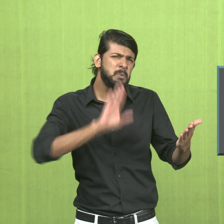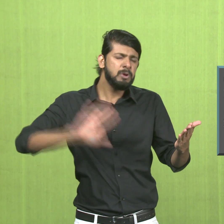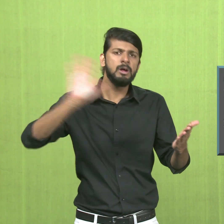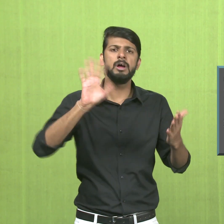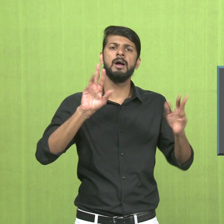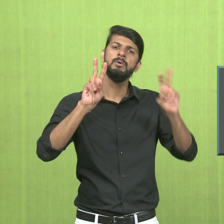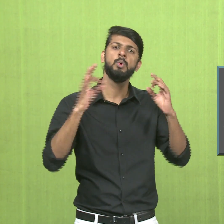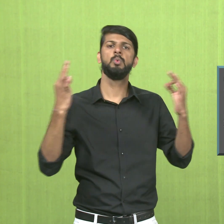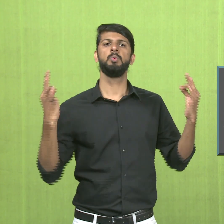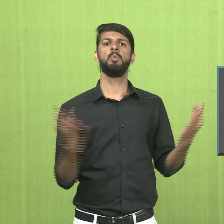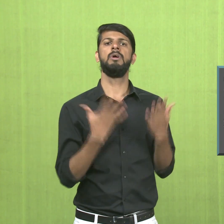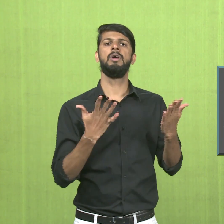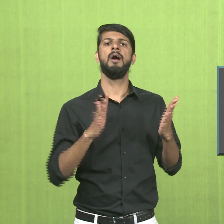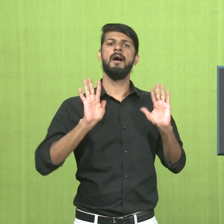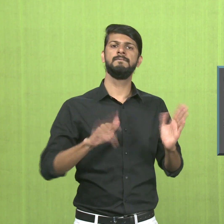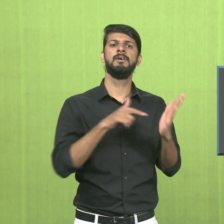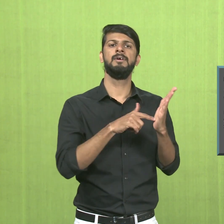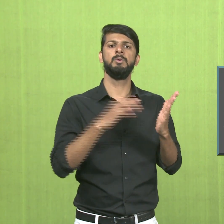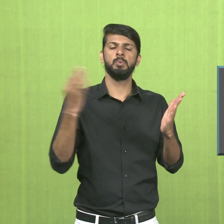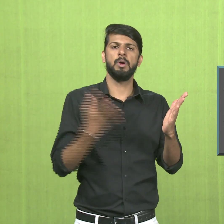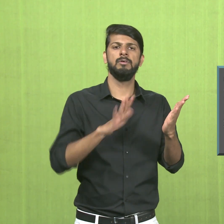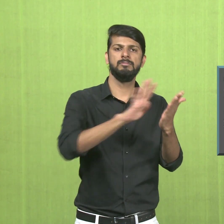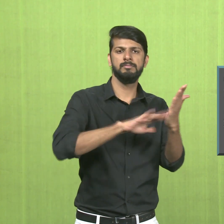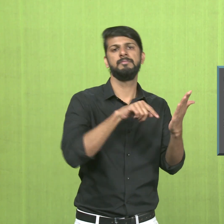This period is contemporary.